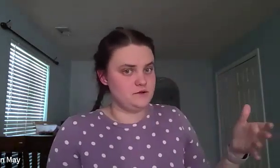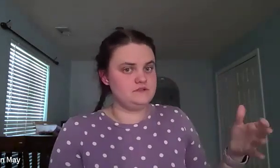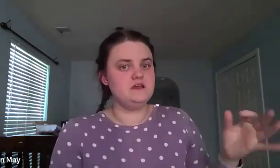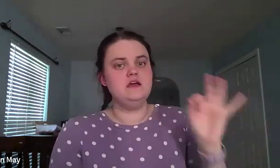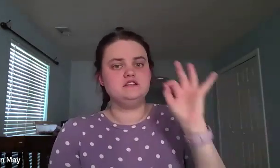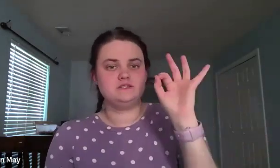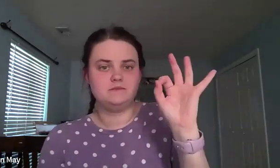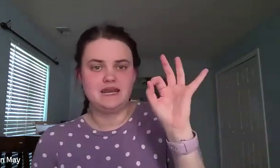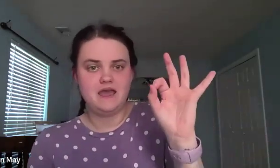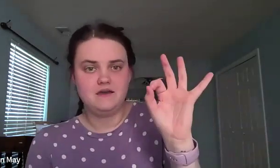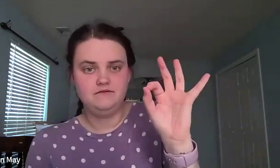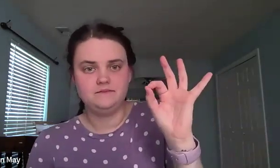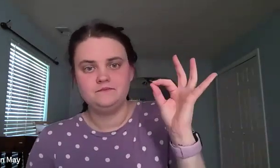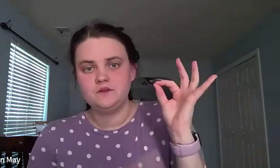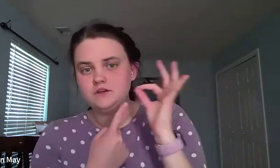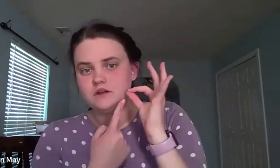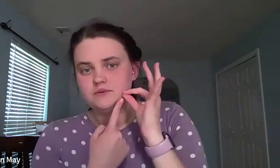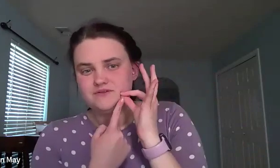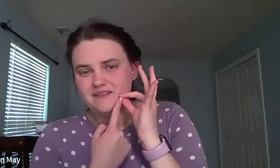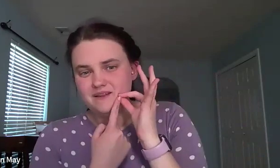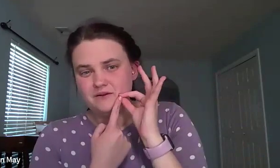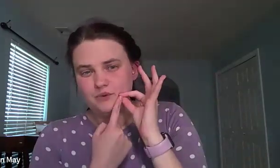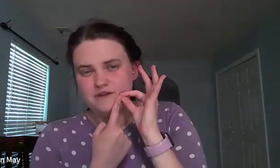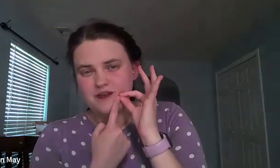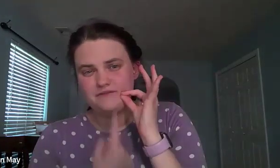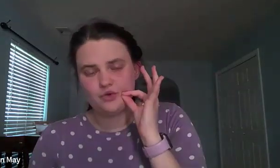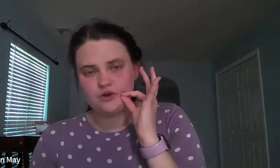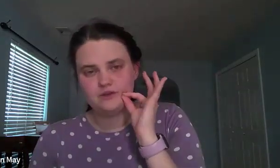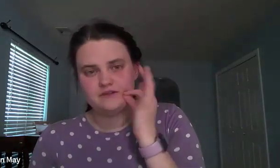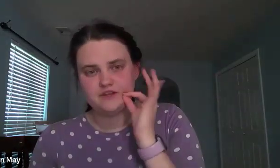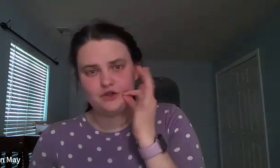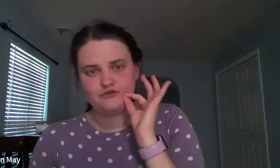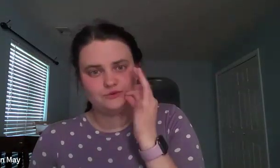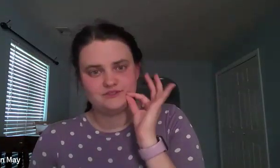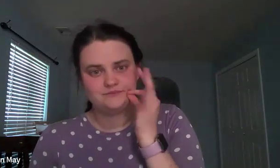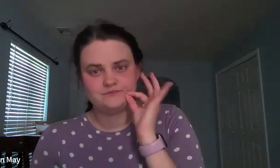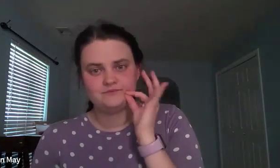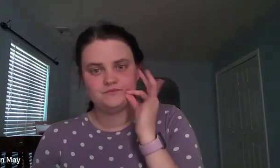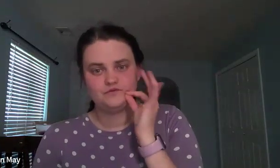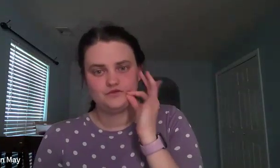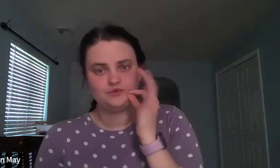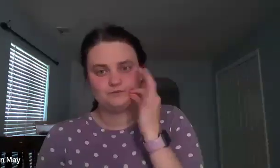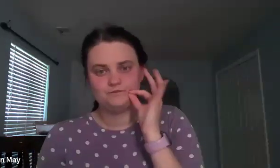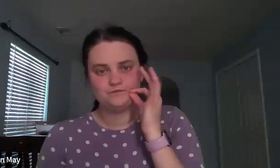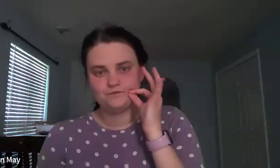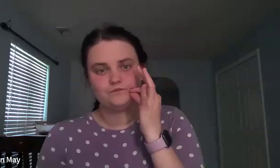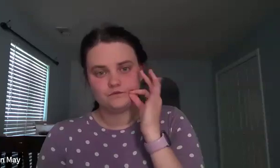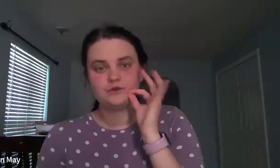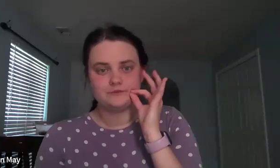fruits. So it's going to be an F. You're going to put the point of your F on the corner of your mouth, and you go fruit. Fruit.